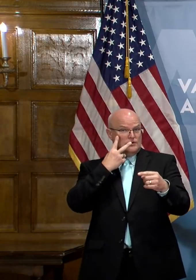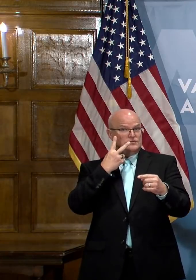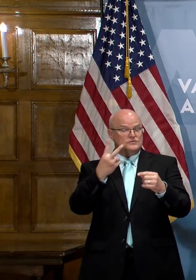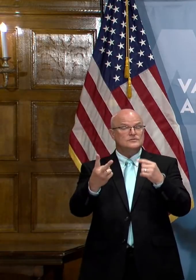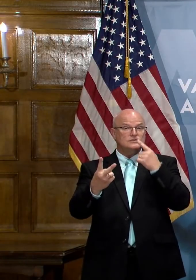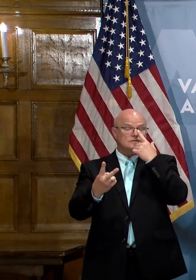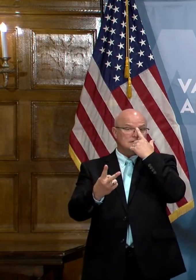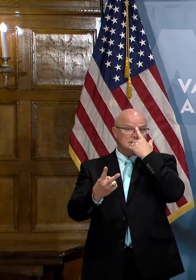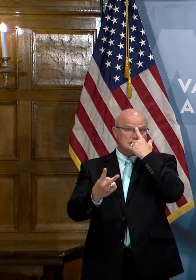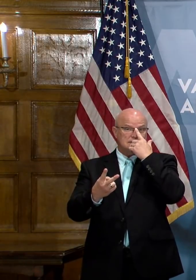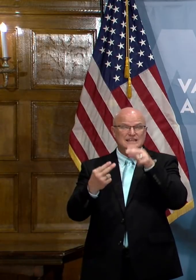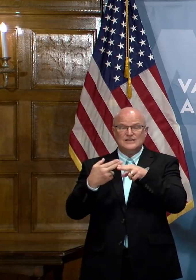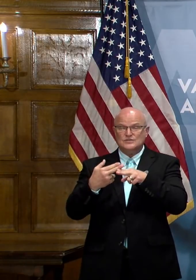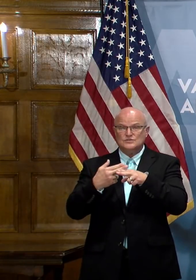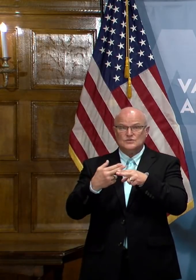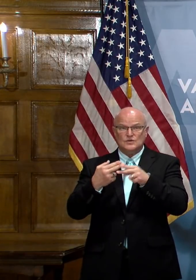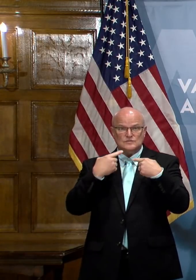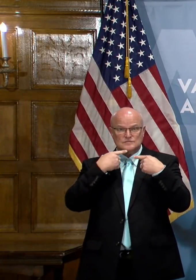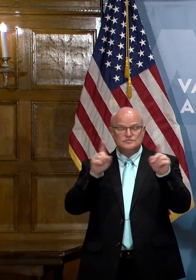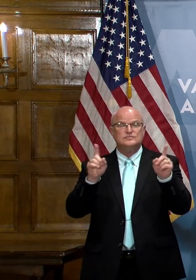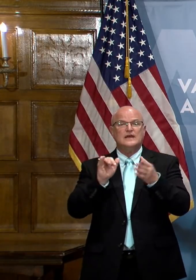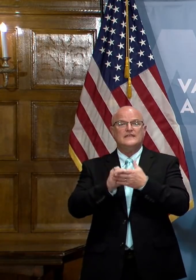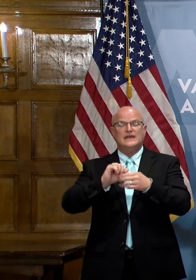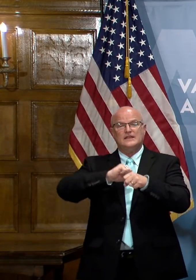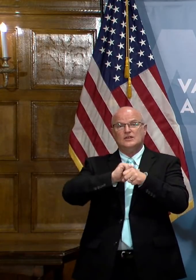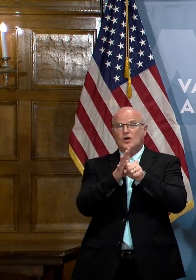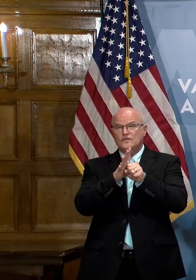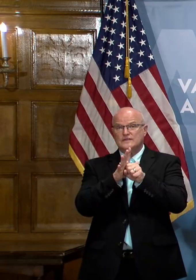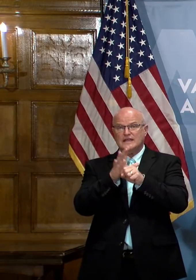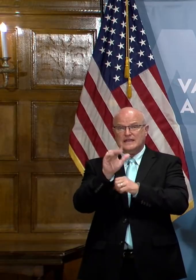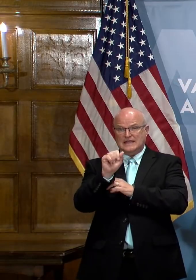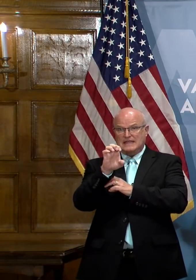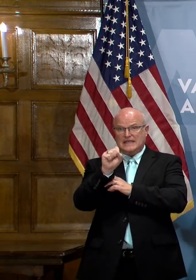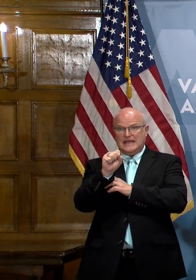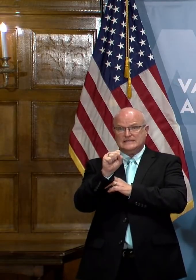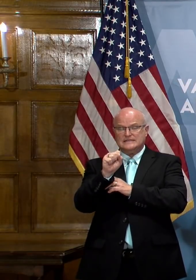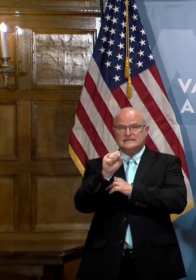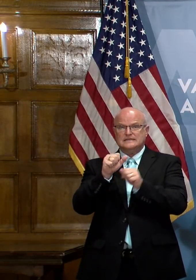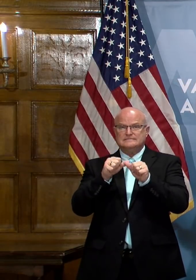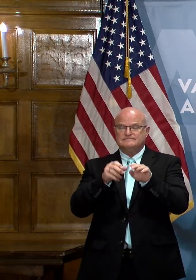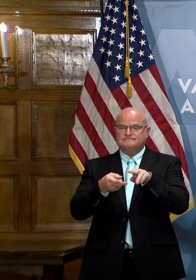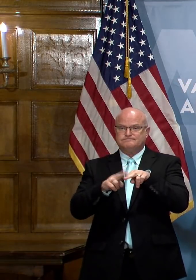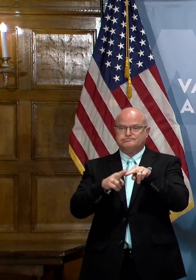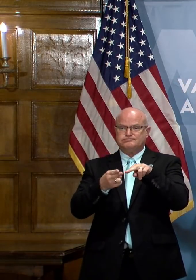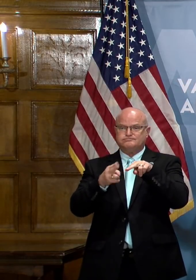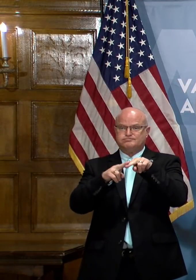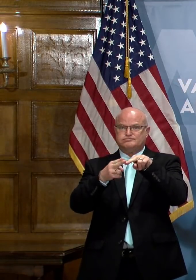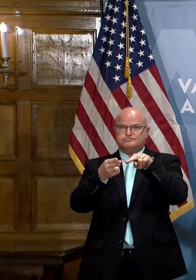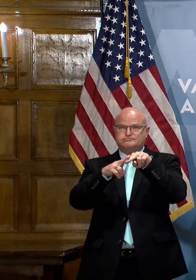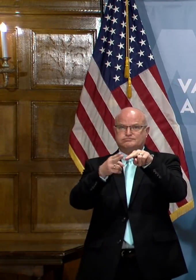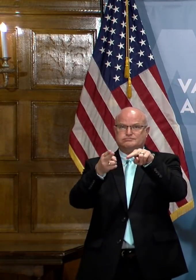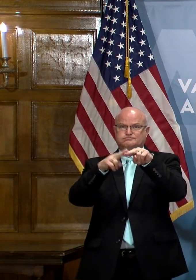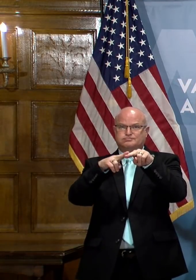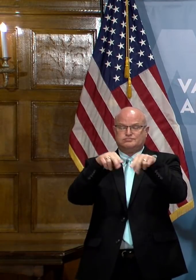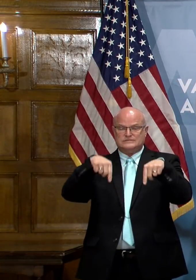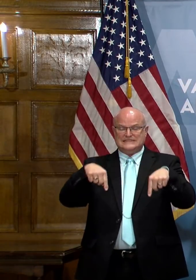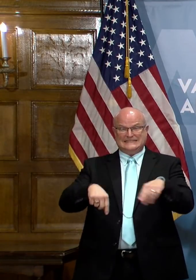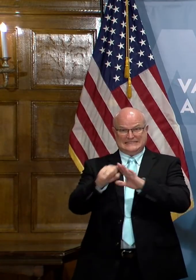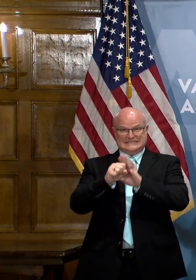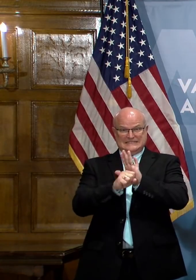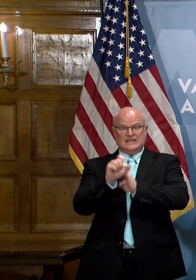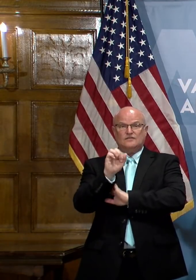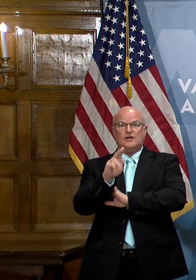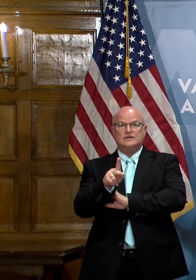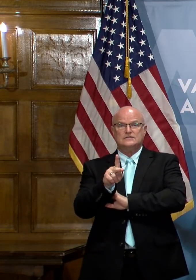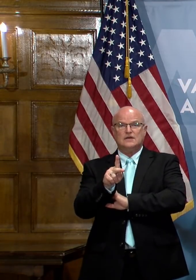see shortly, you'll see that COVID-19 cases are continuing to rise in our state.